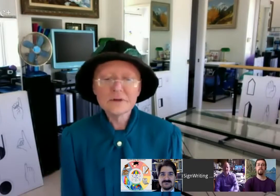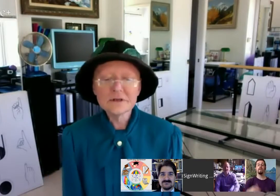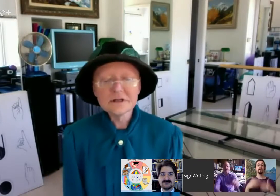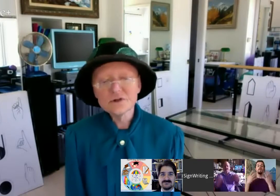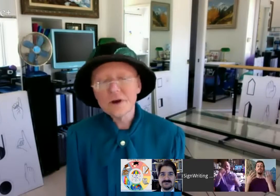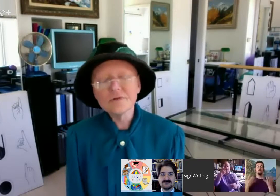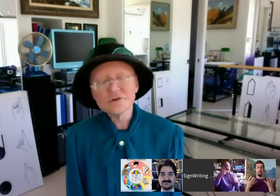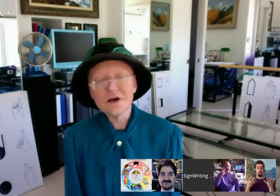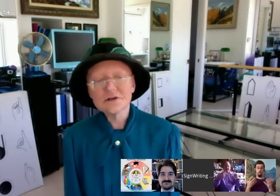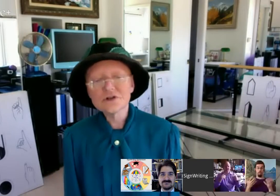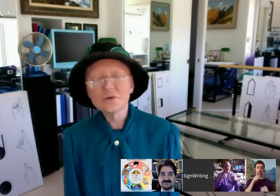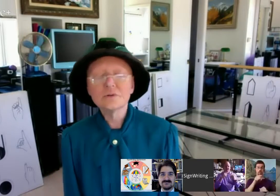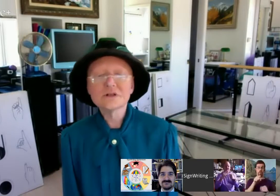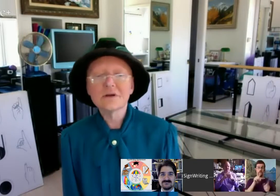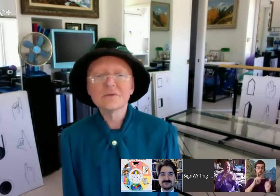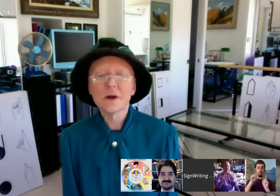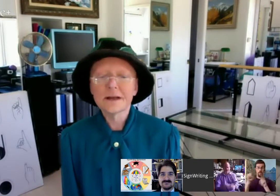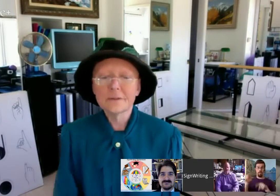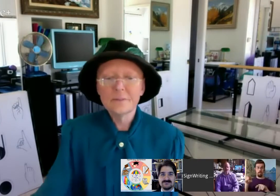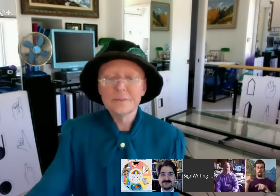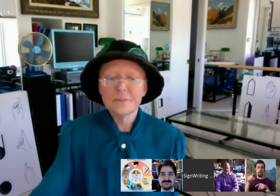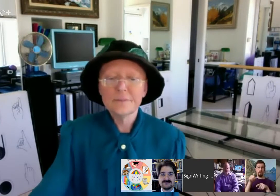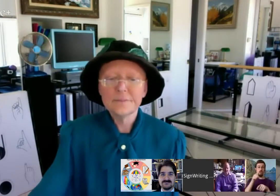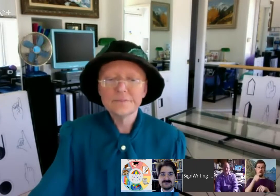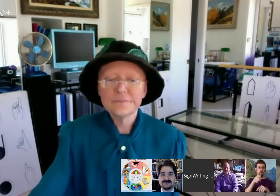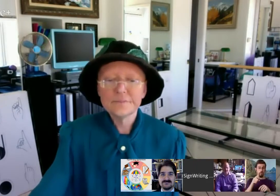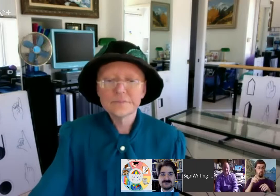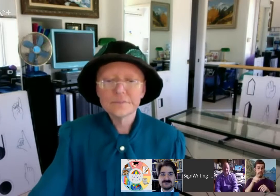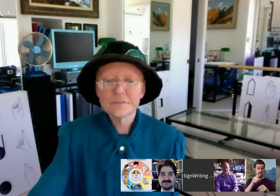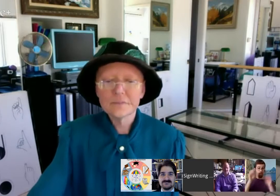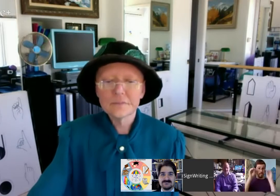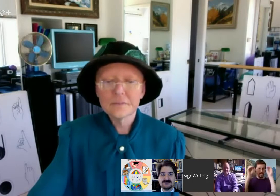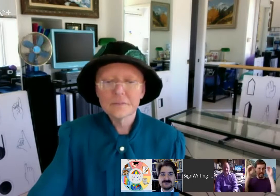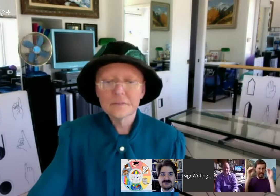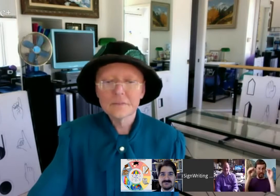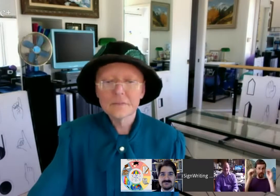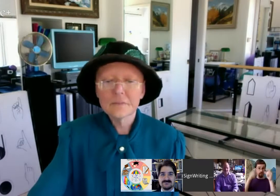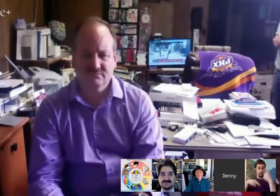you were there, did you ever try to show them sign writing?